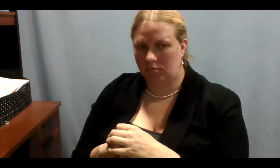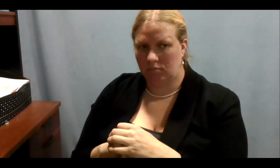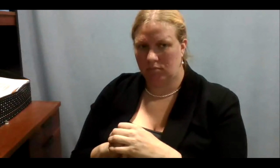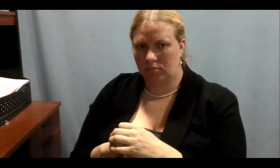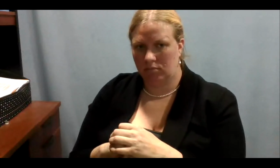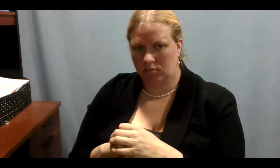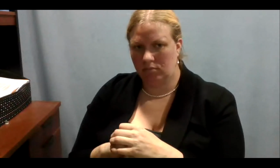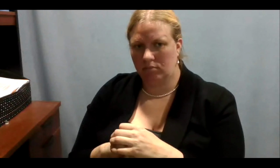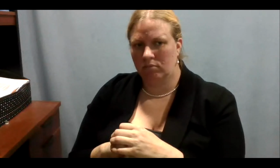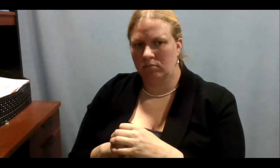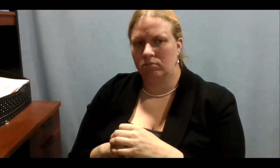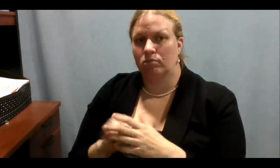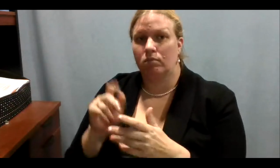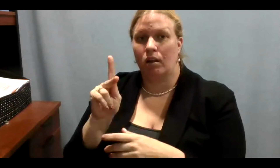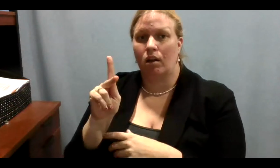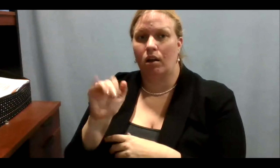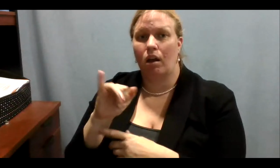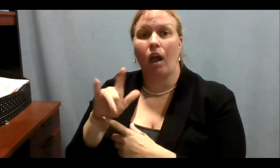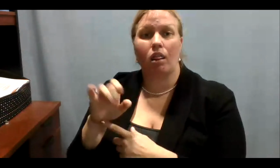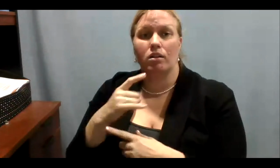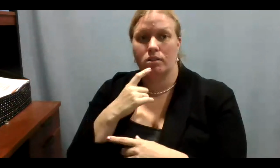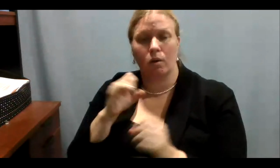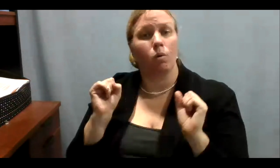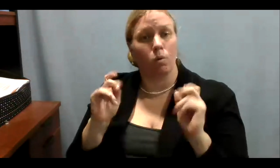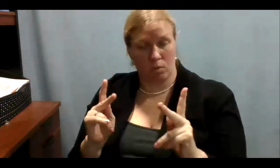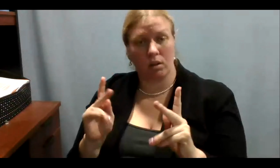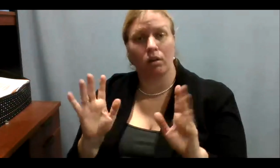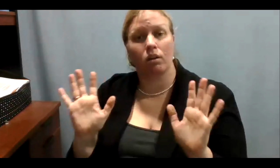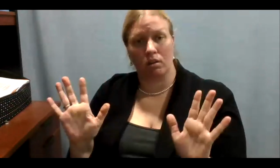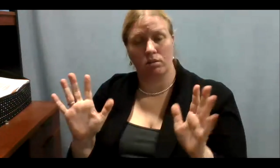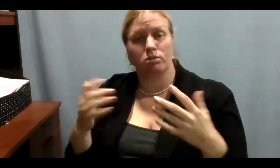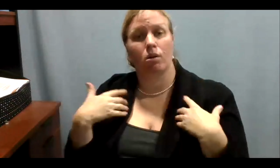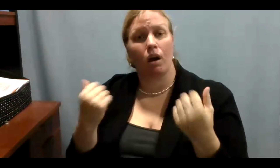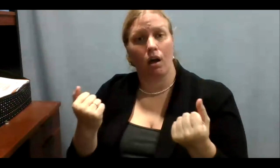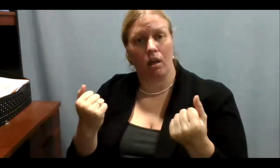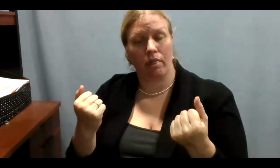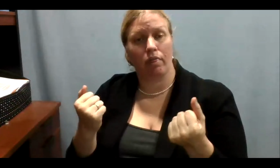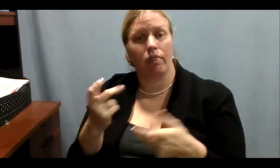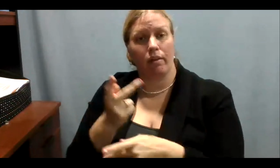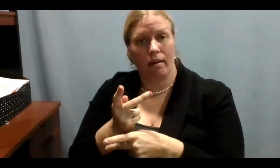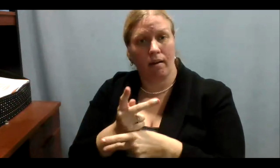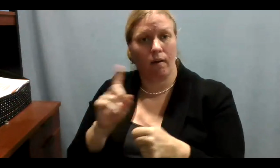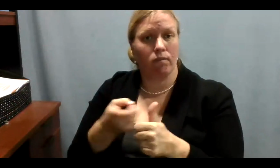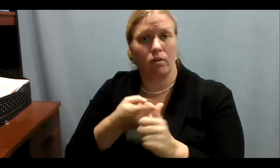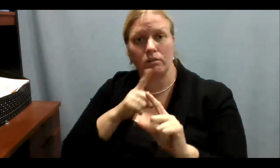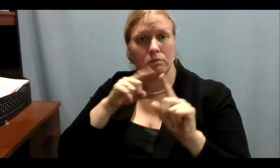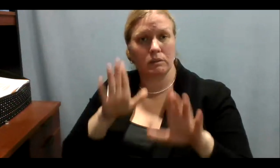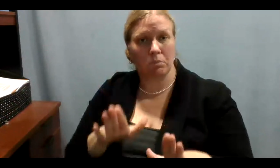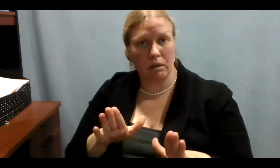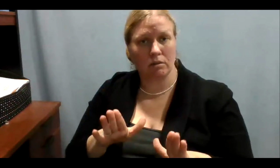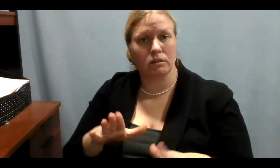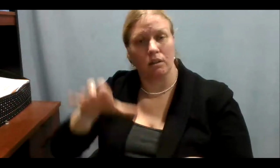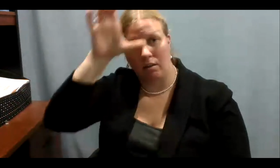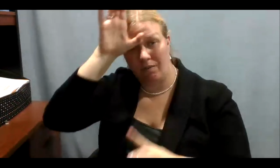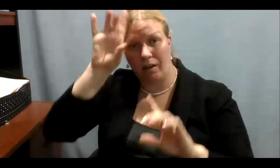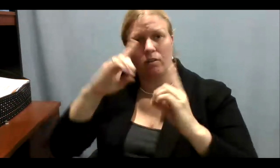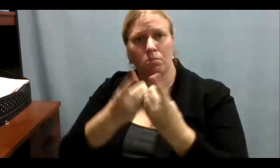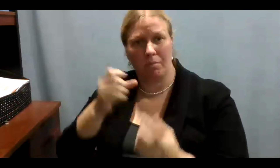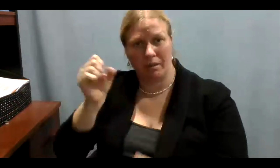Okay, so as you said, it's the health, the medical first responders and that includes the entire fire department.